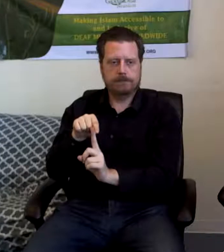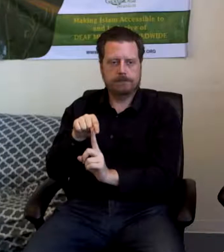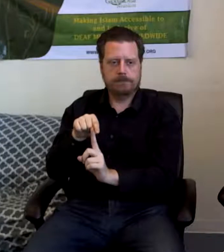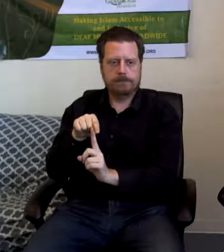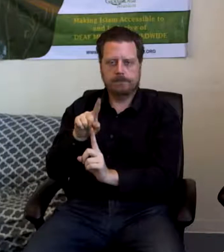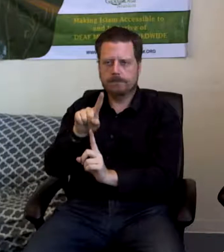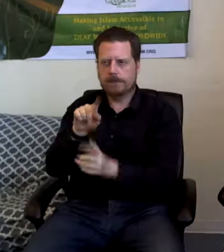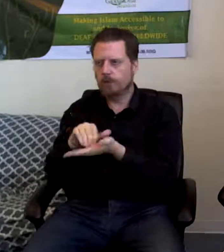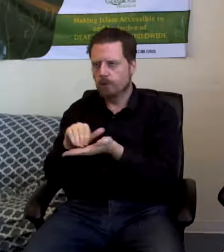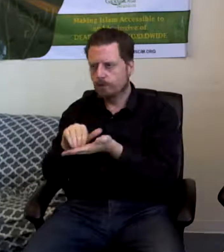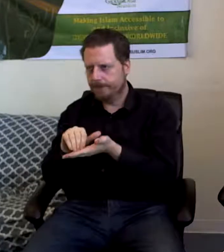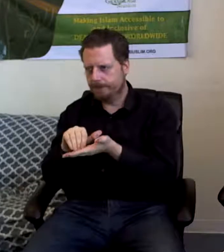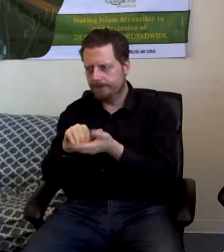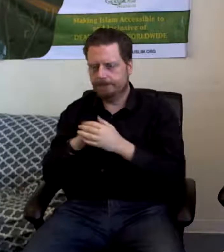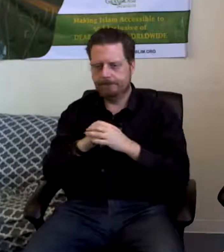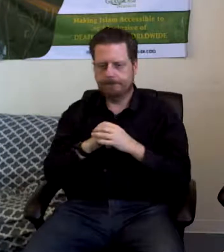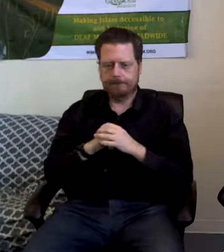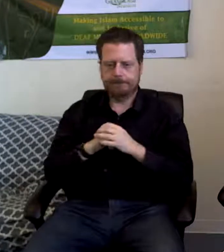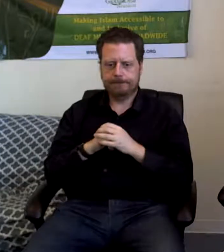excuse me,